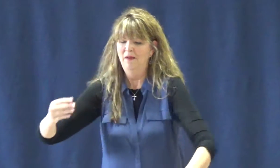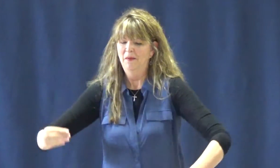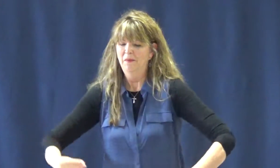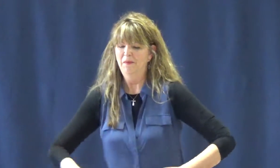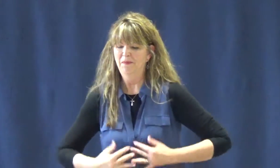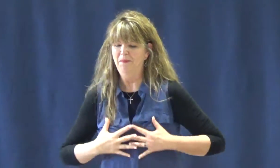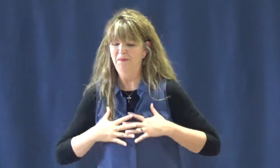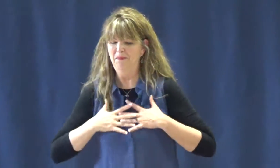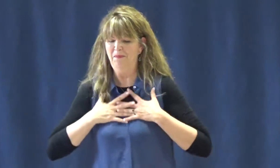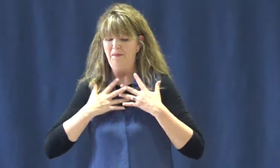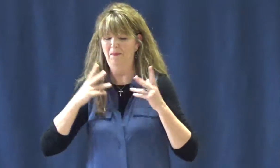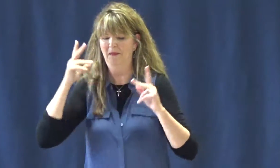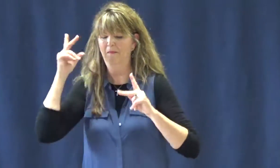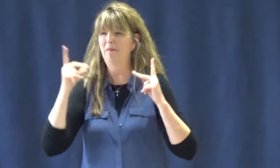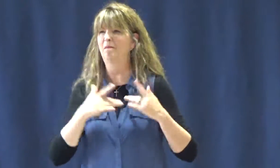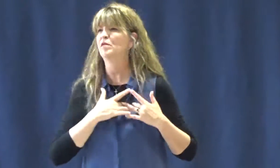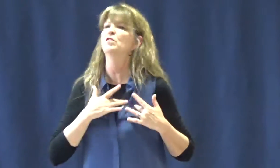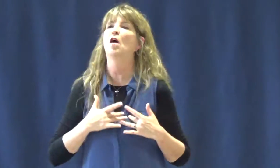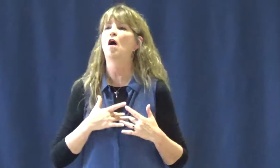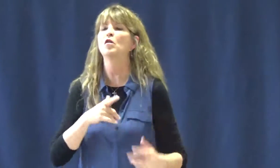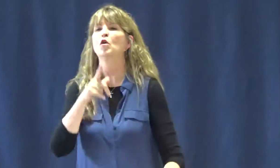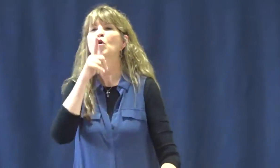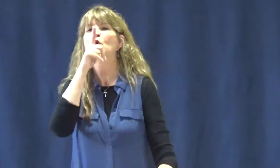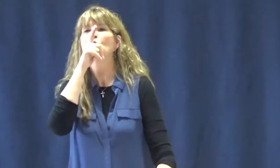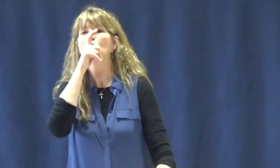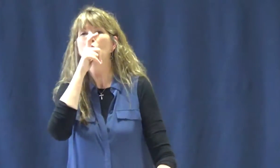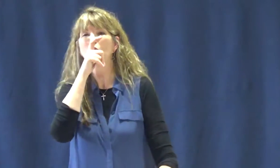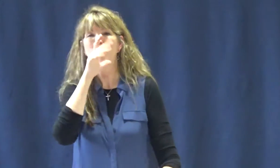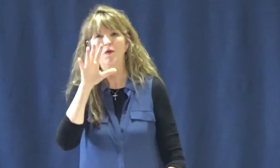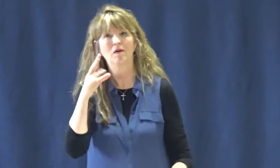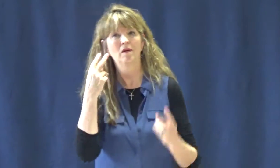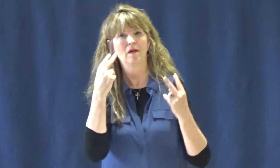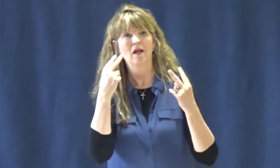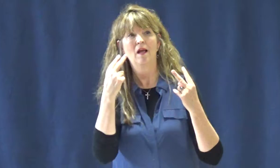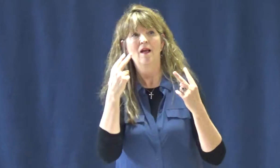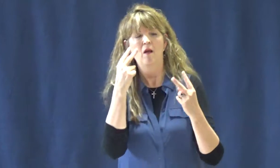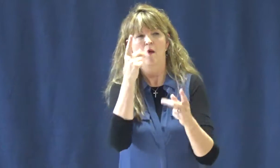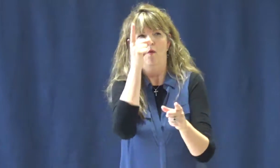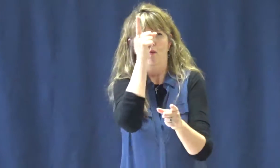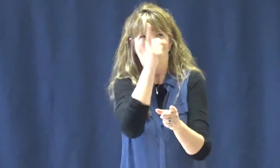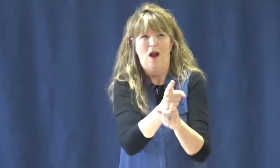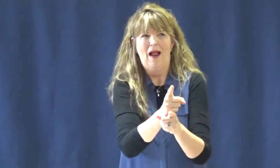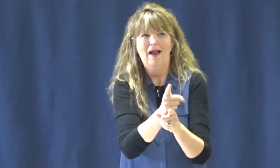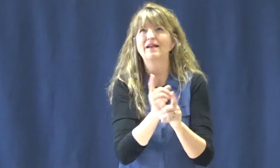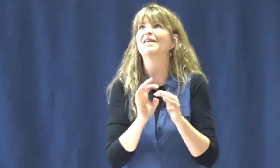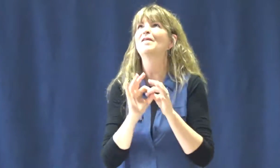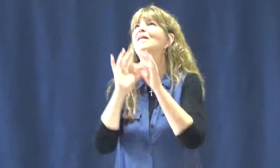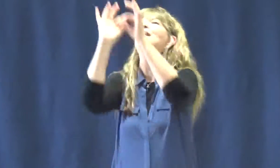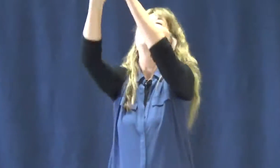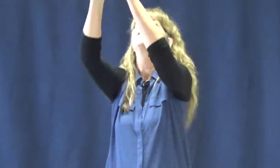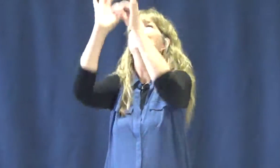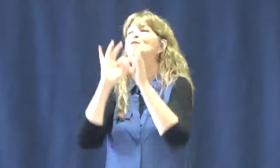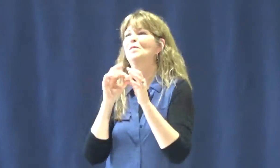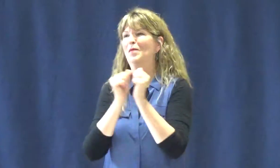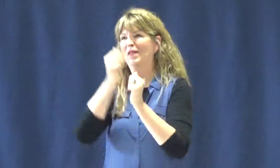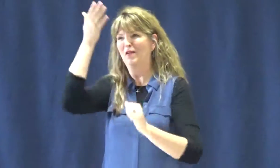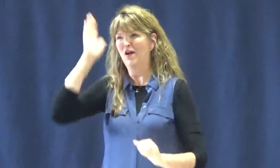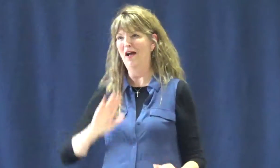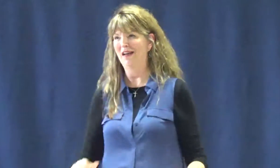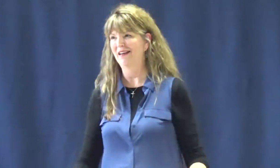Peace only comes to people whose hearts are right with